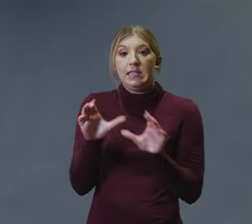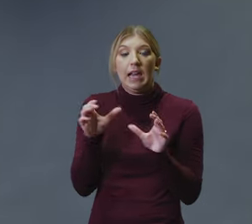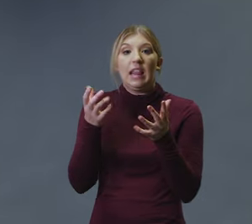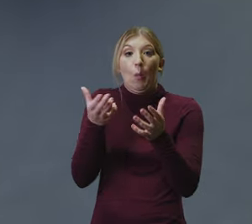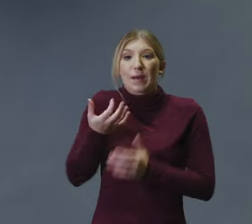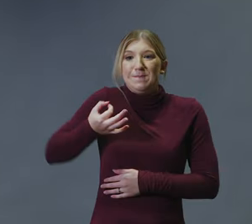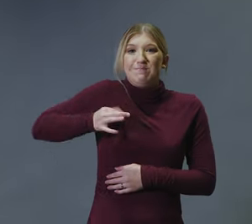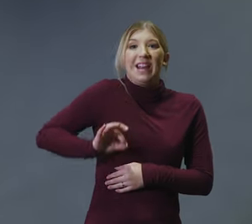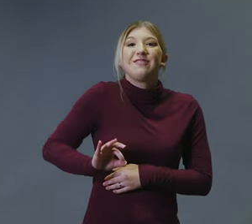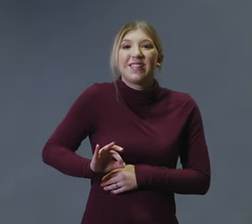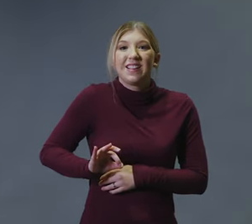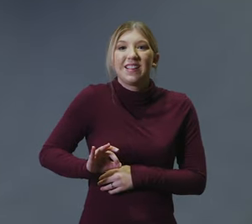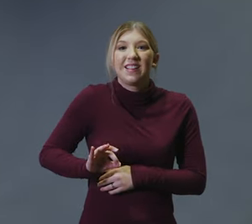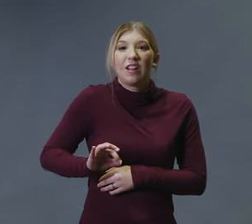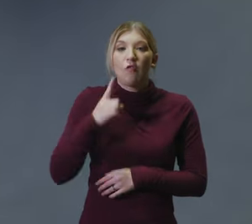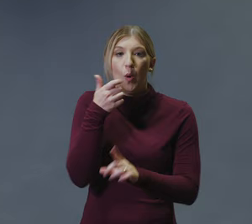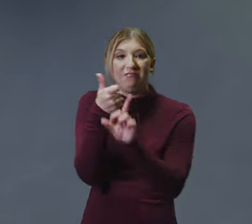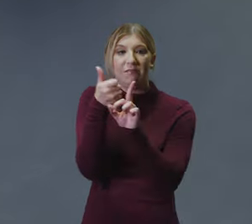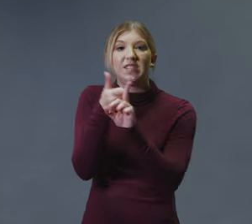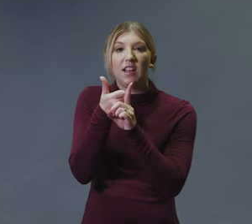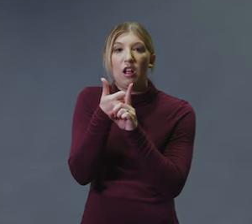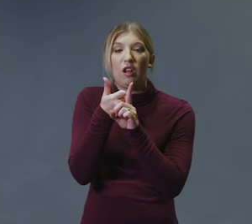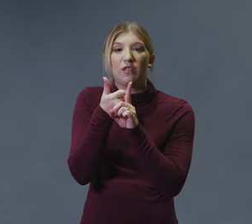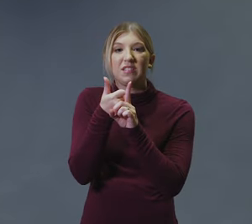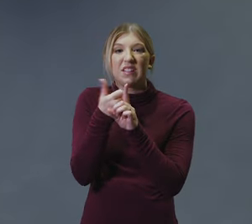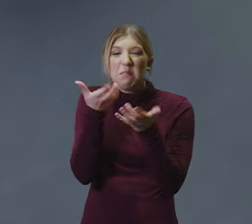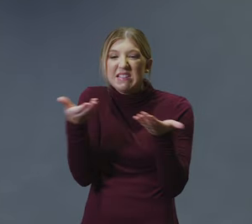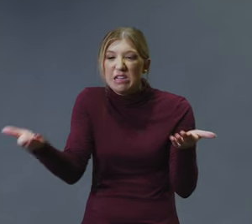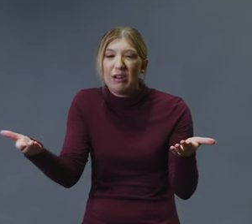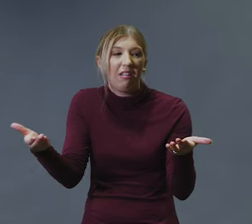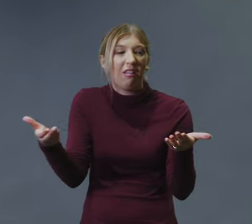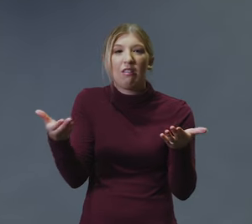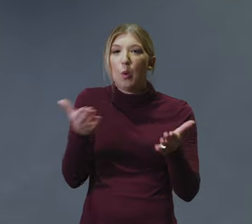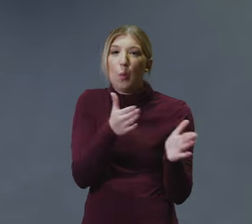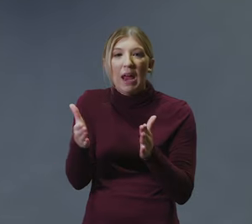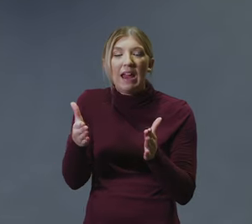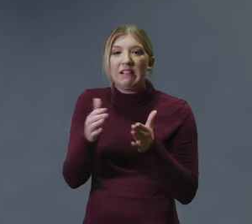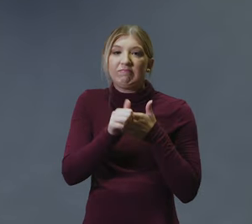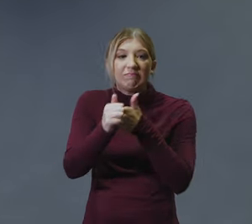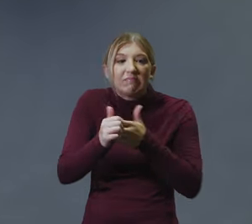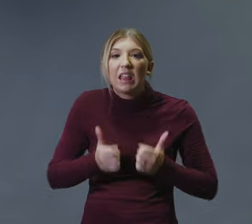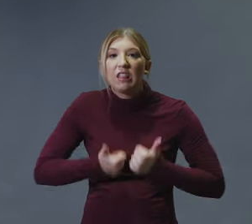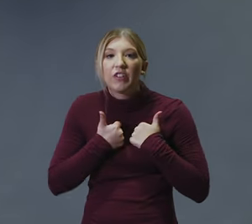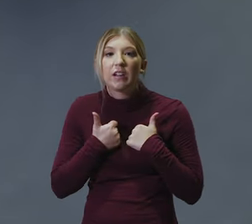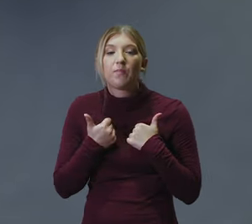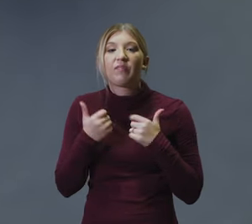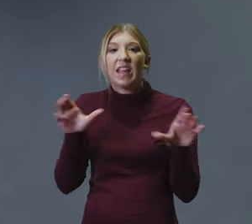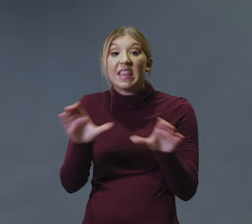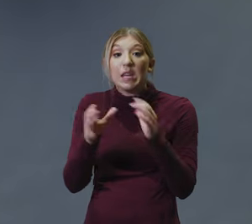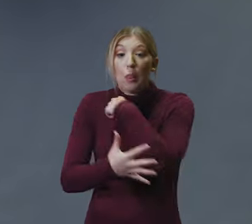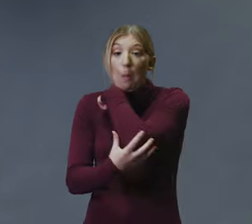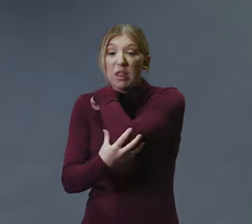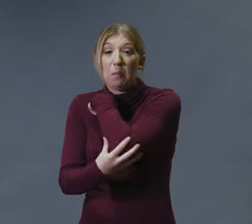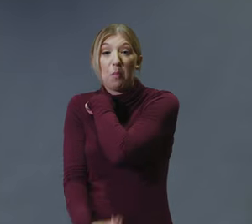it to benefit in for themselves in this materialistic way of living. They did these things, and then the poor